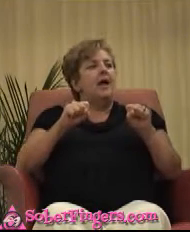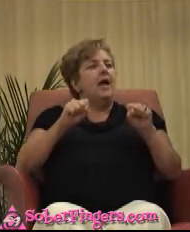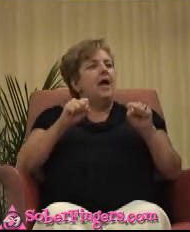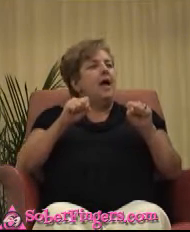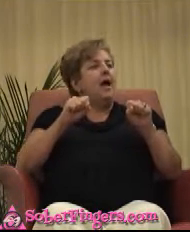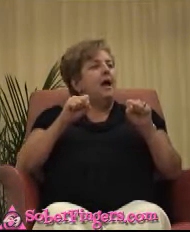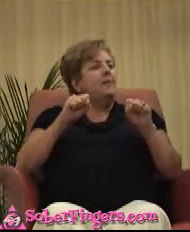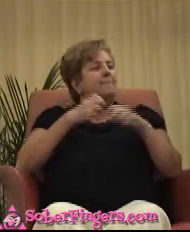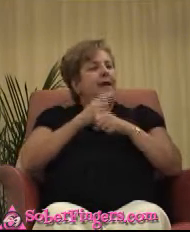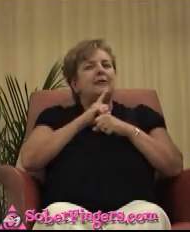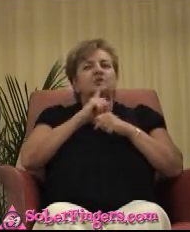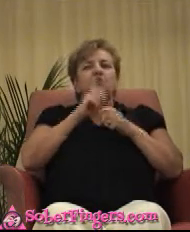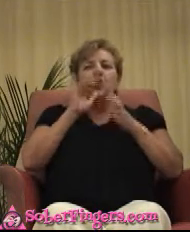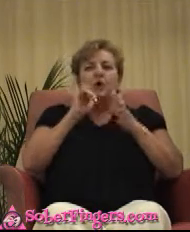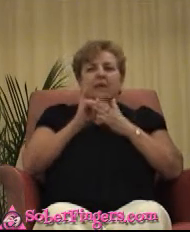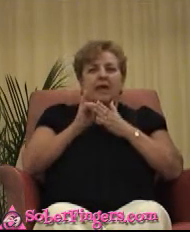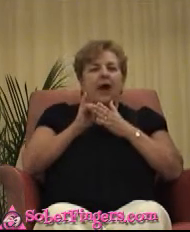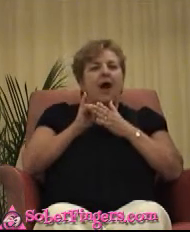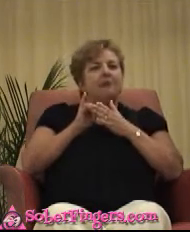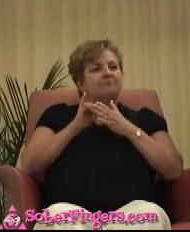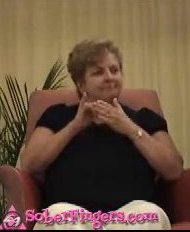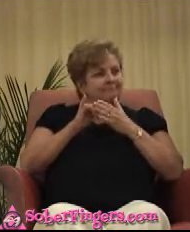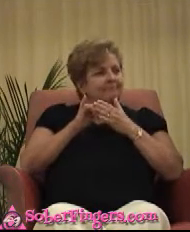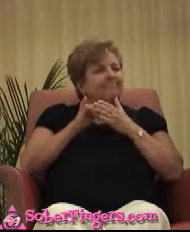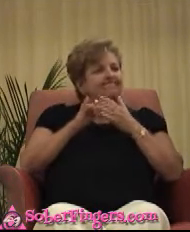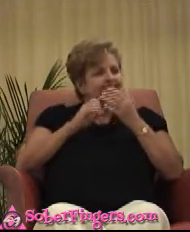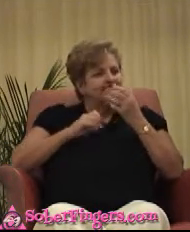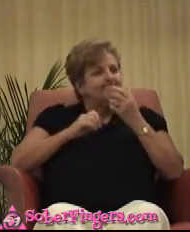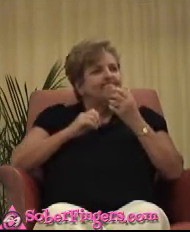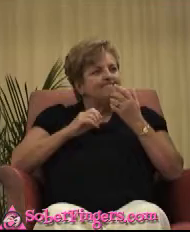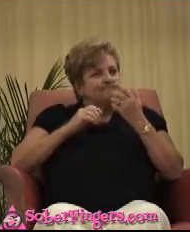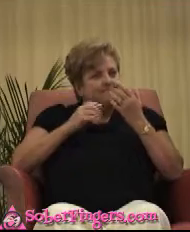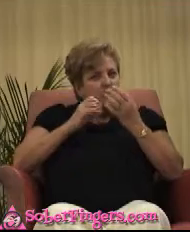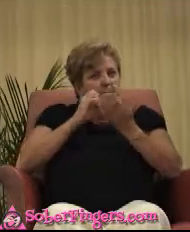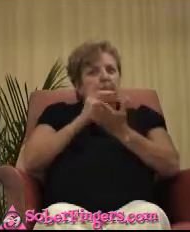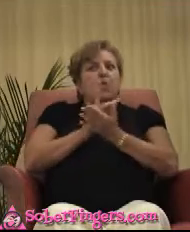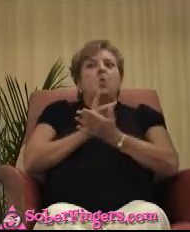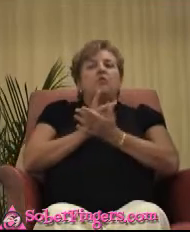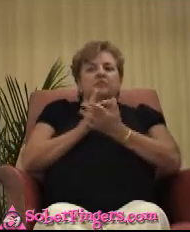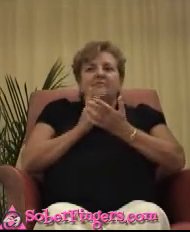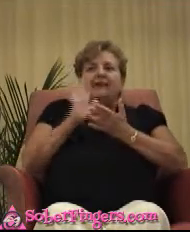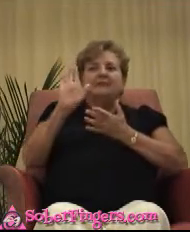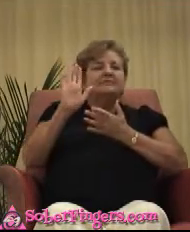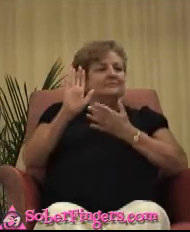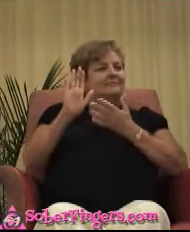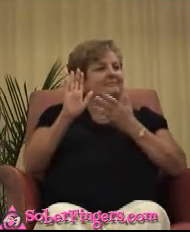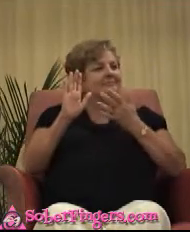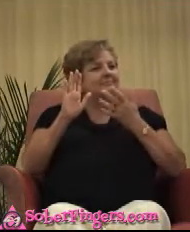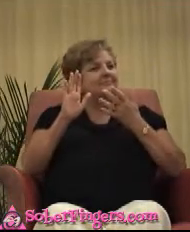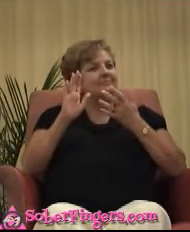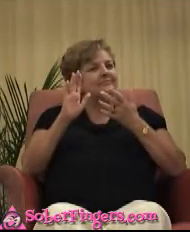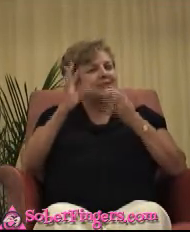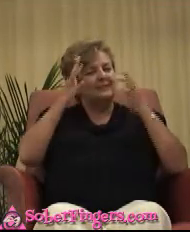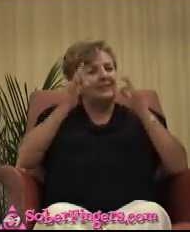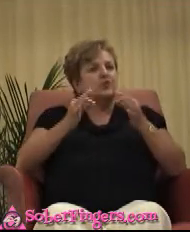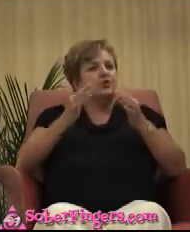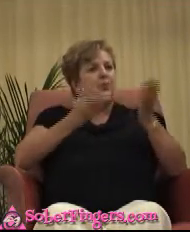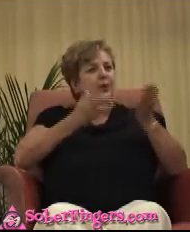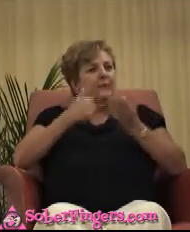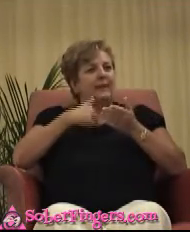on me. 50,000 employees, why would he bring one back? I told him one time, I said, you know 70% of us relapse?